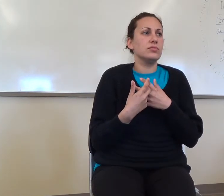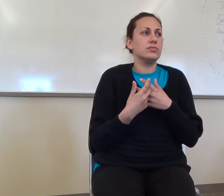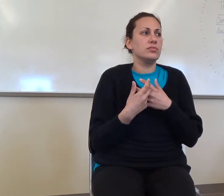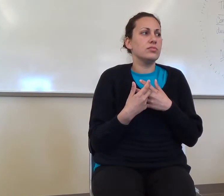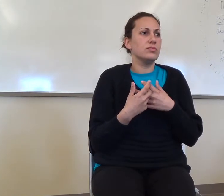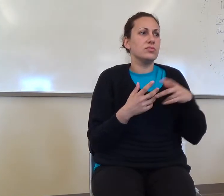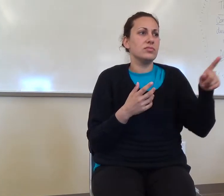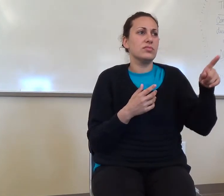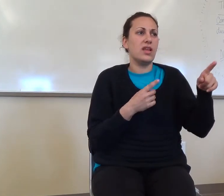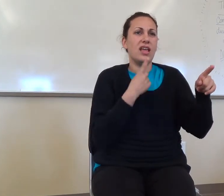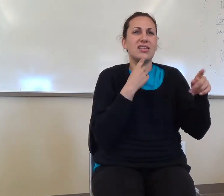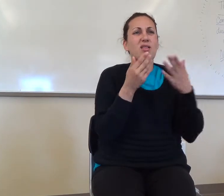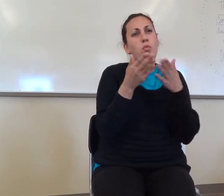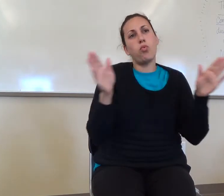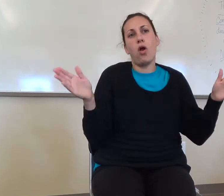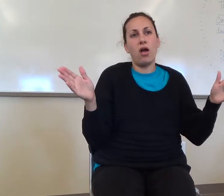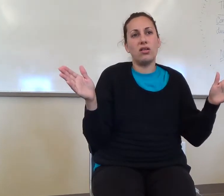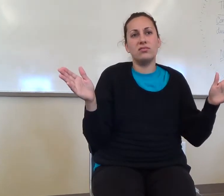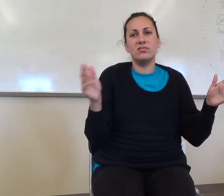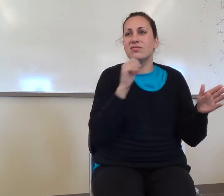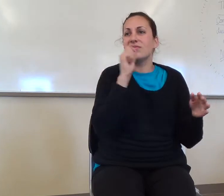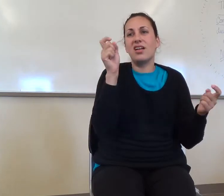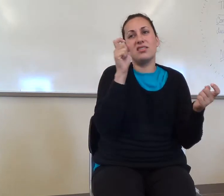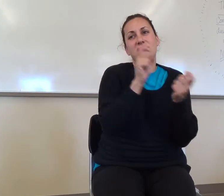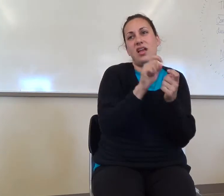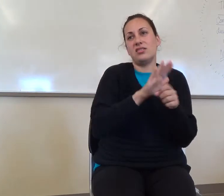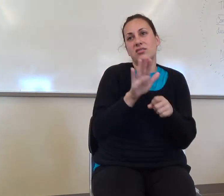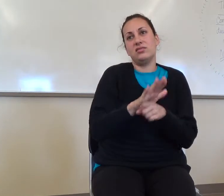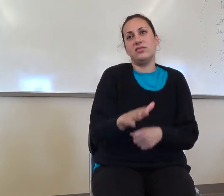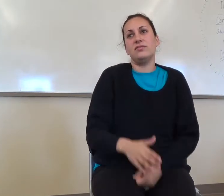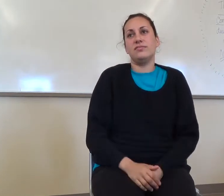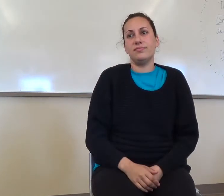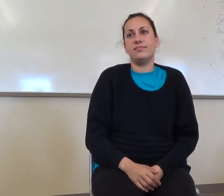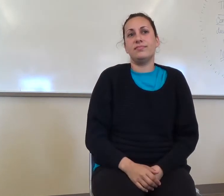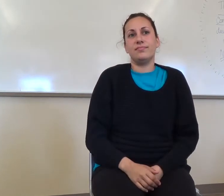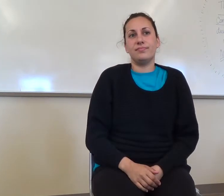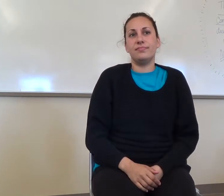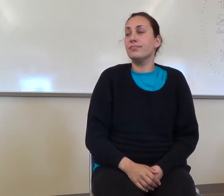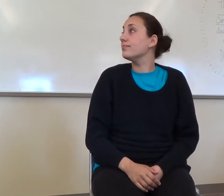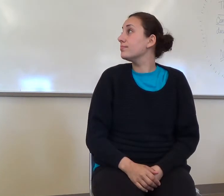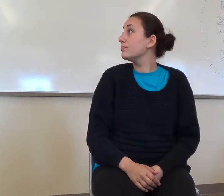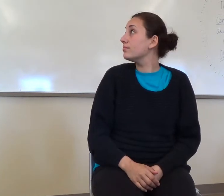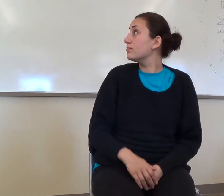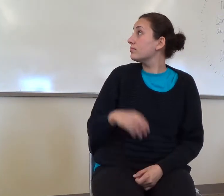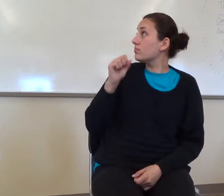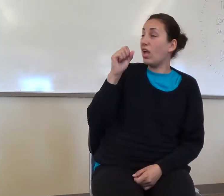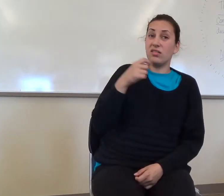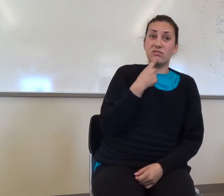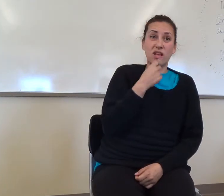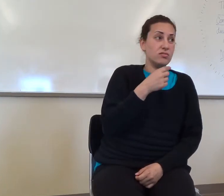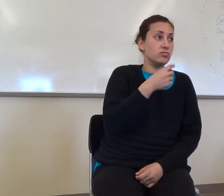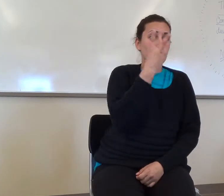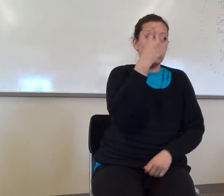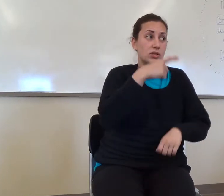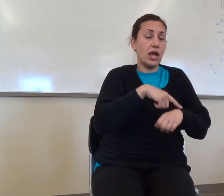It's too, yeah, this actually, it's only really mentioned, this is mentioned twice, so it's part of